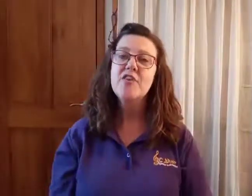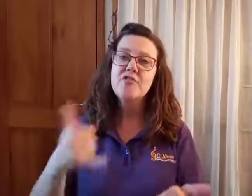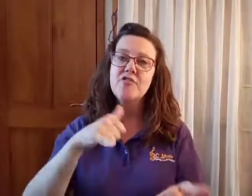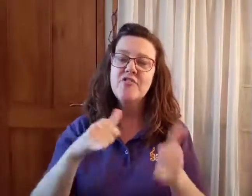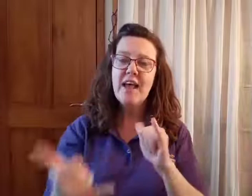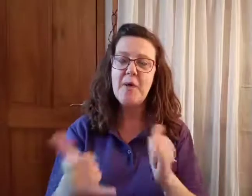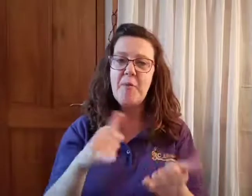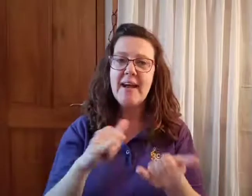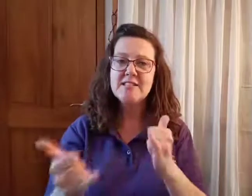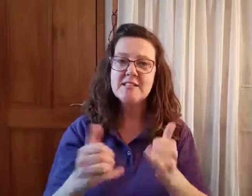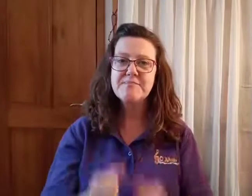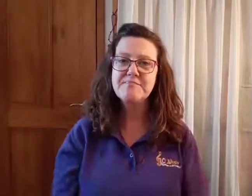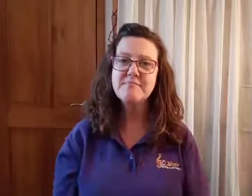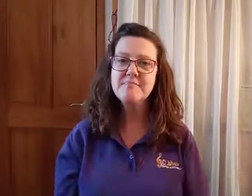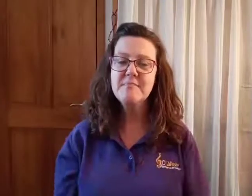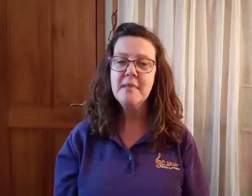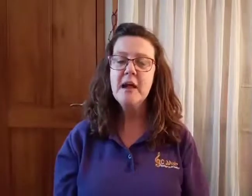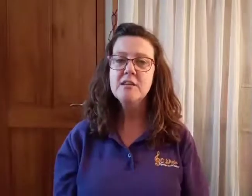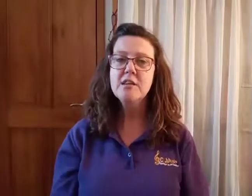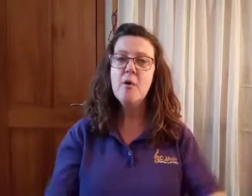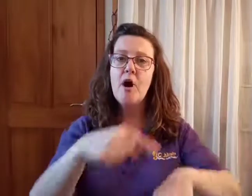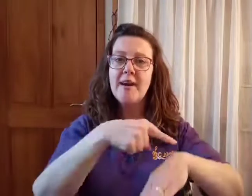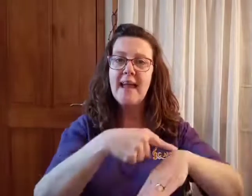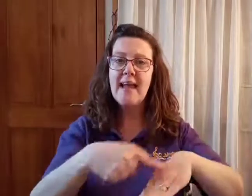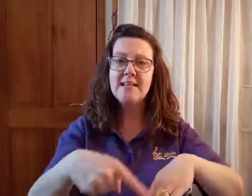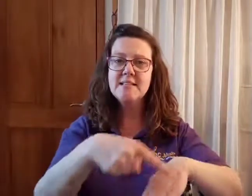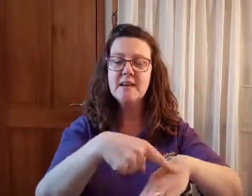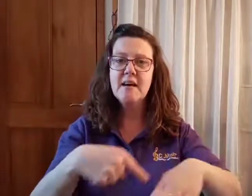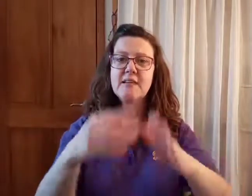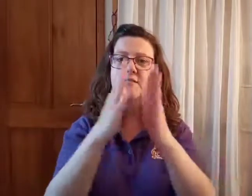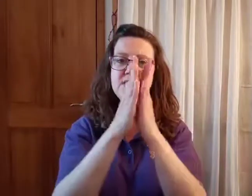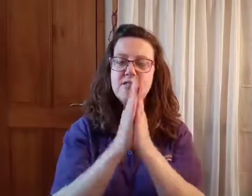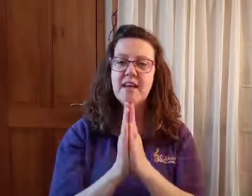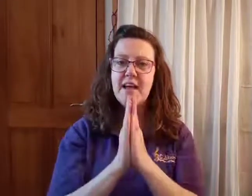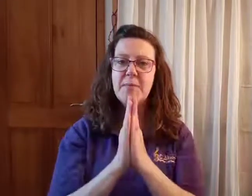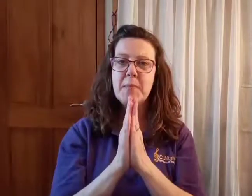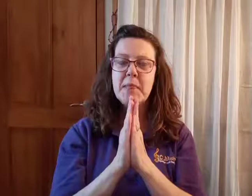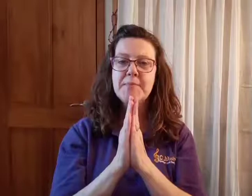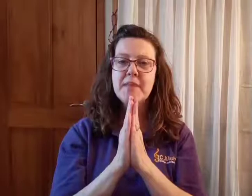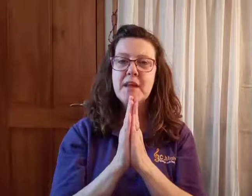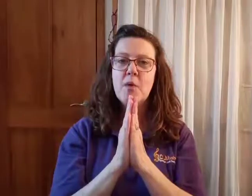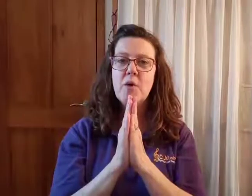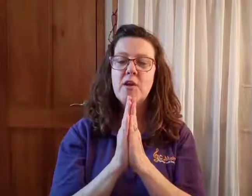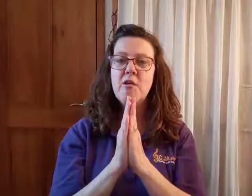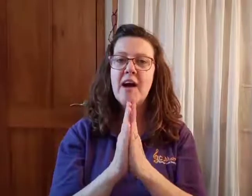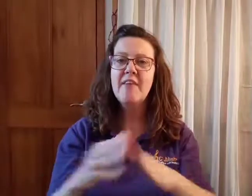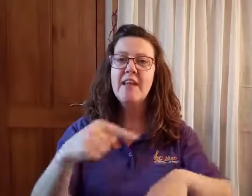to celebrate. So on Easter Sunday, when you're having